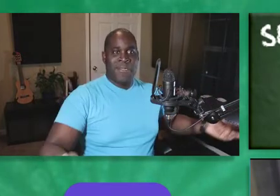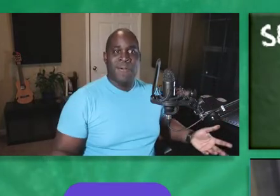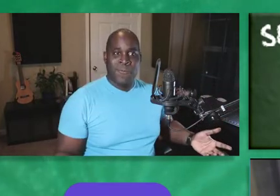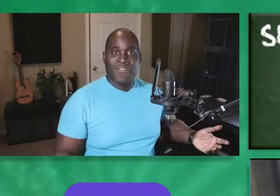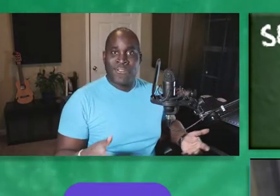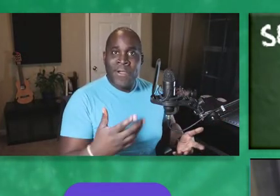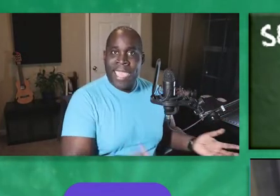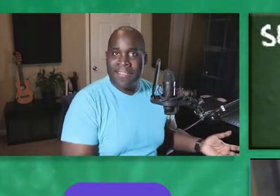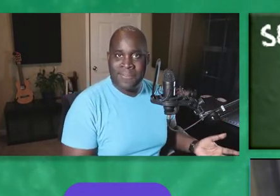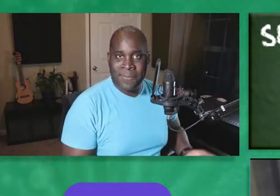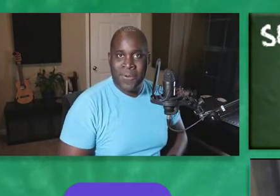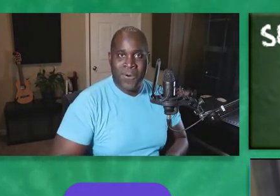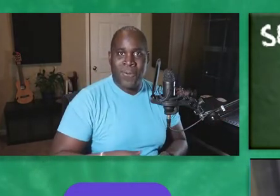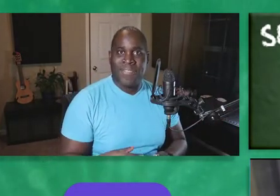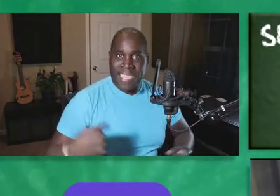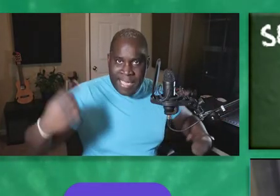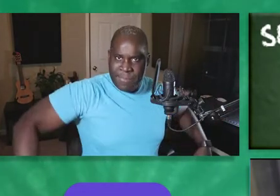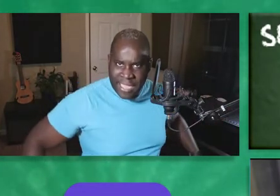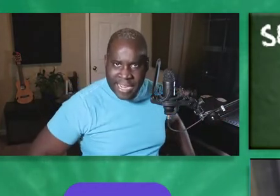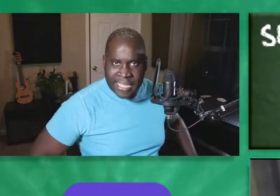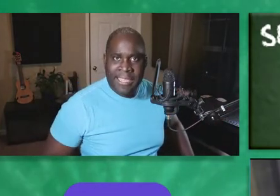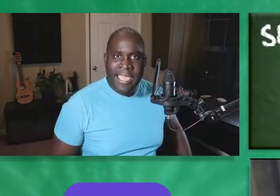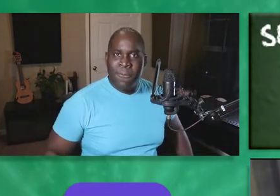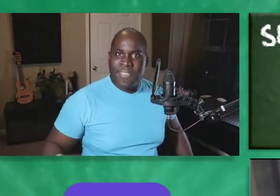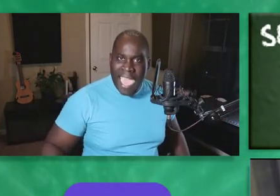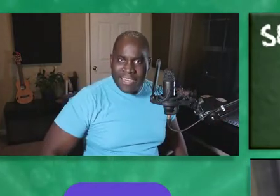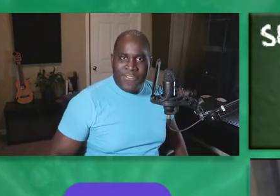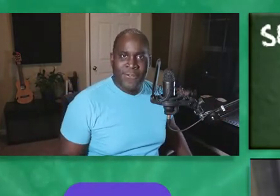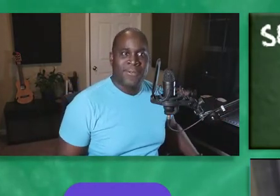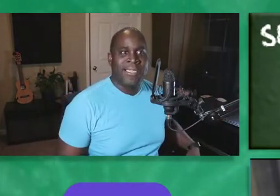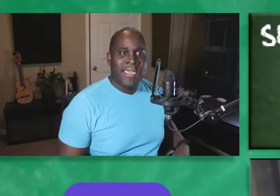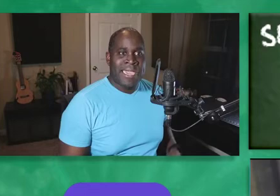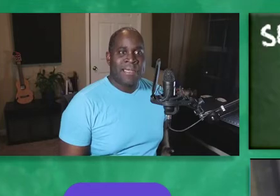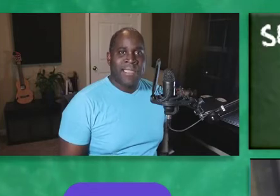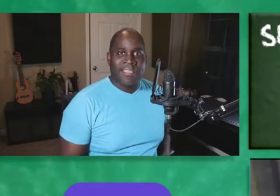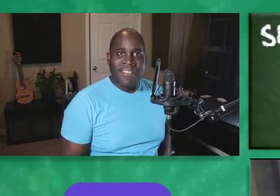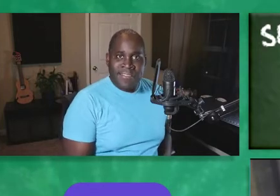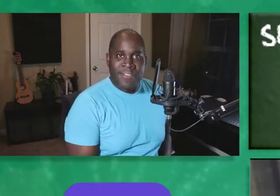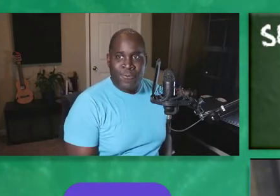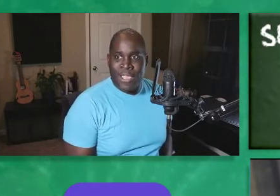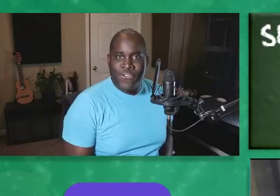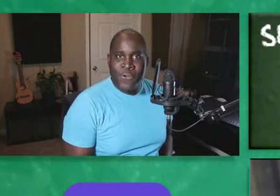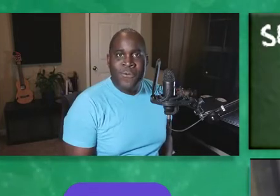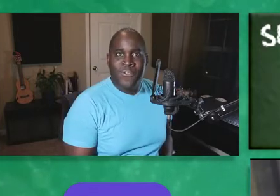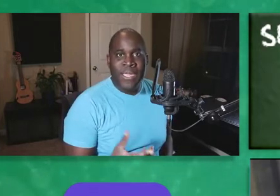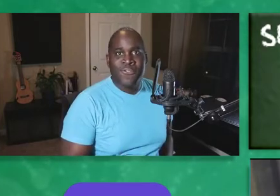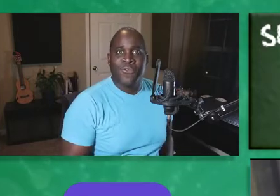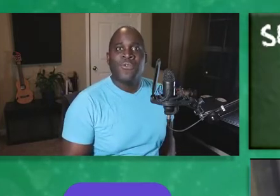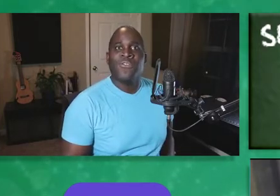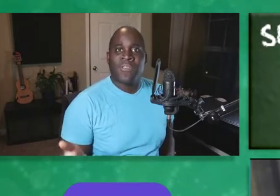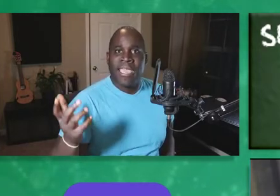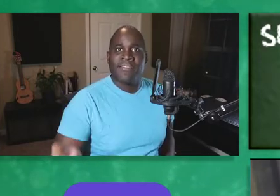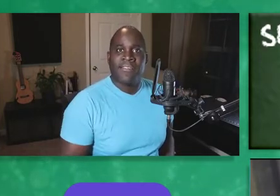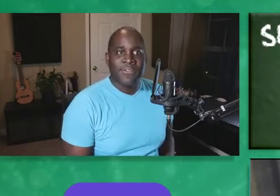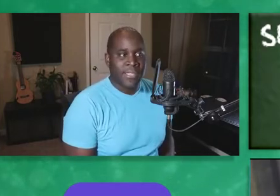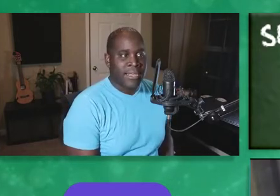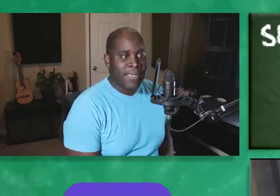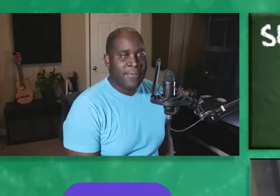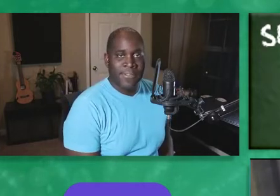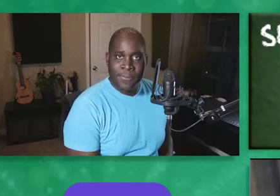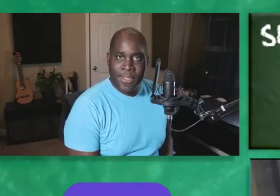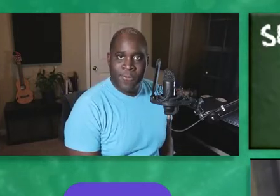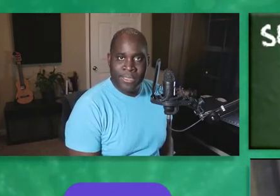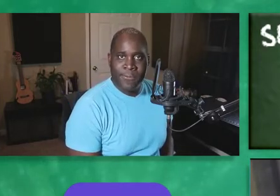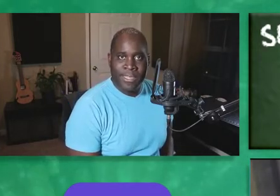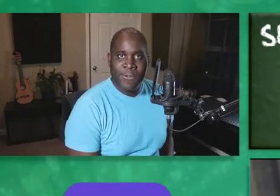things with sarcasm or with heat behind it, with attitude. And I'm like, this is a great show to introduce ASL to a lot of